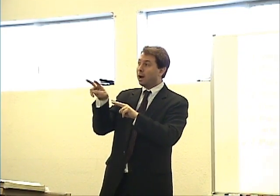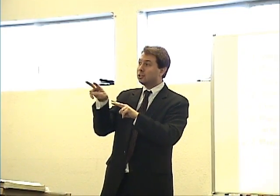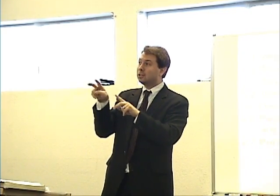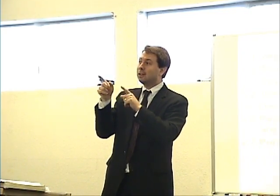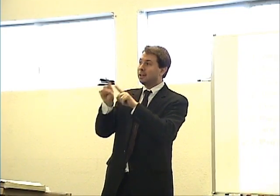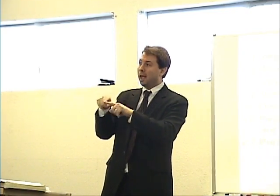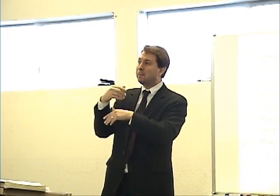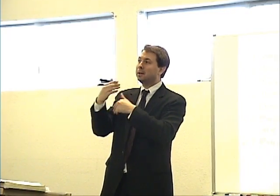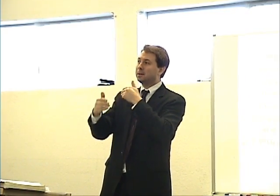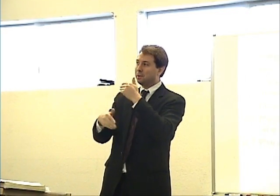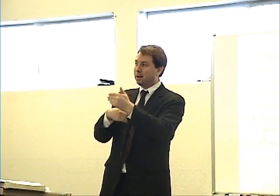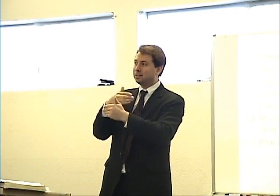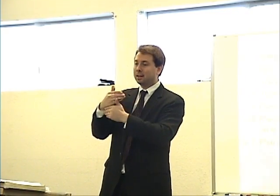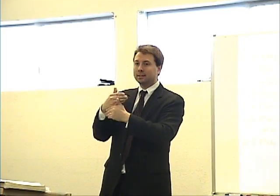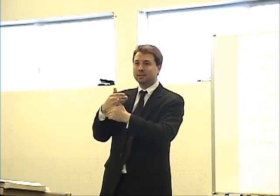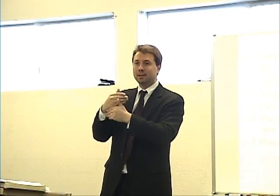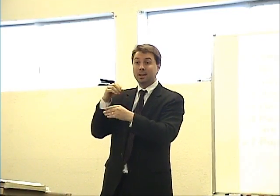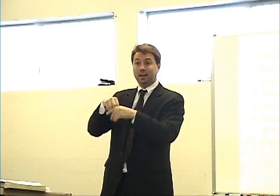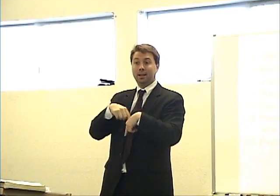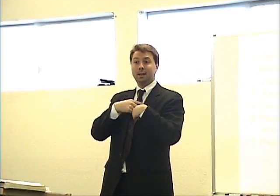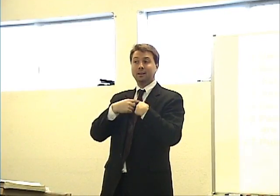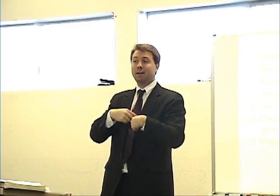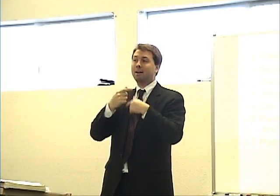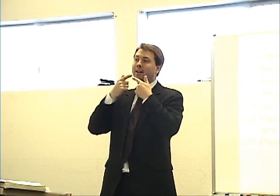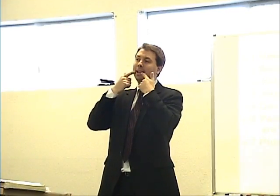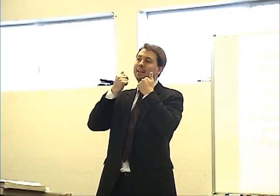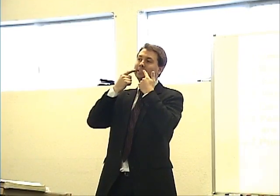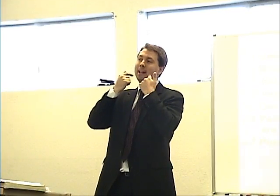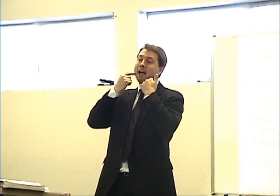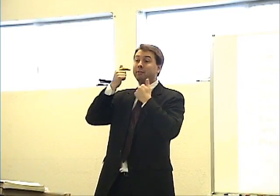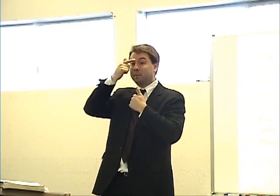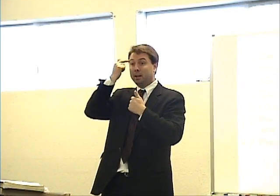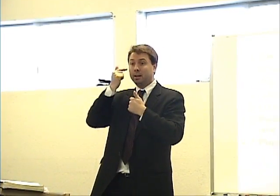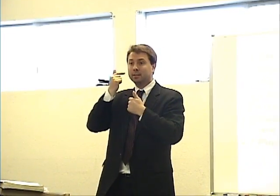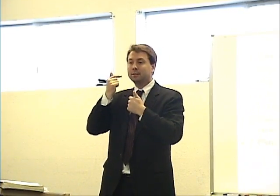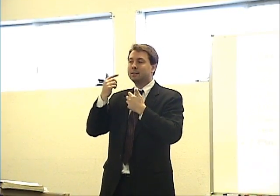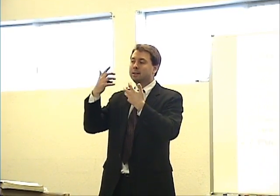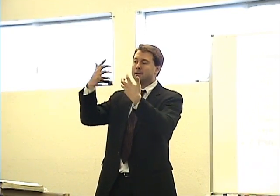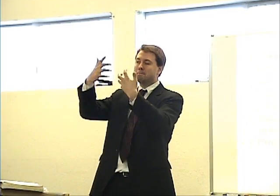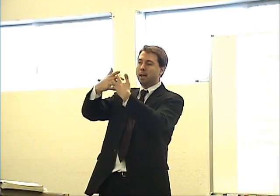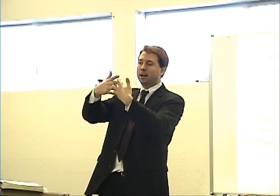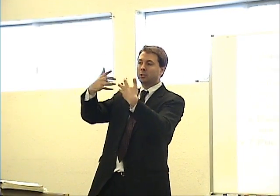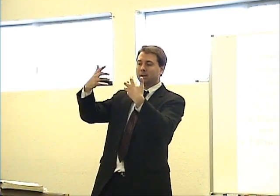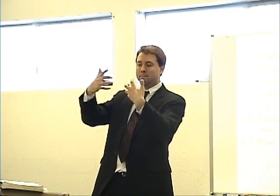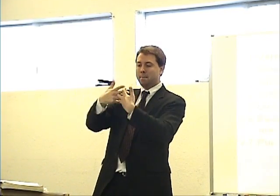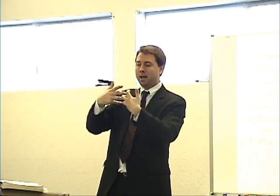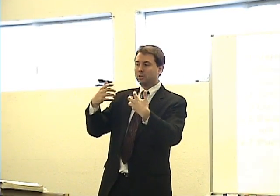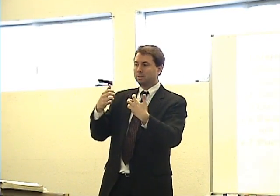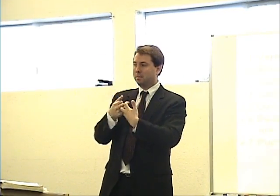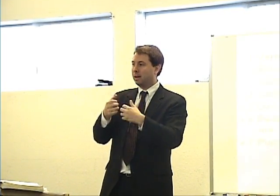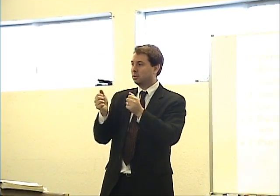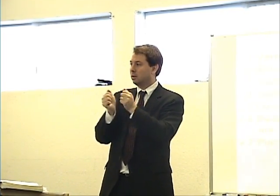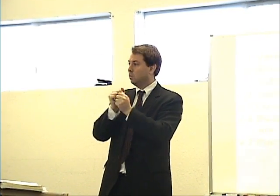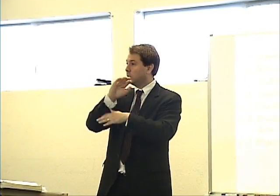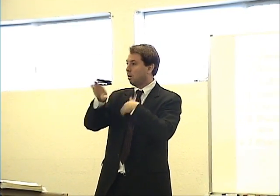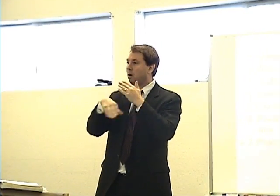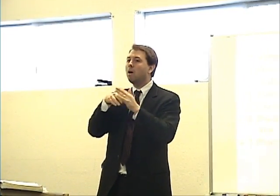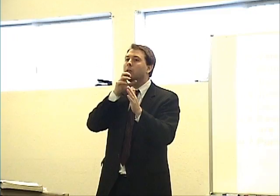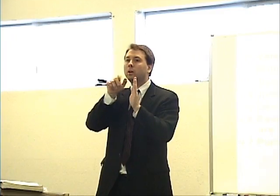watched happening the process, in his heart, he's laughing because, imagine, imagine, imagine, with all the